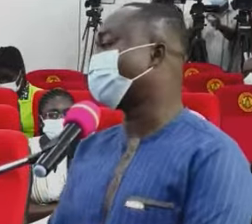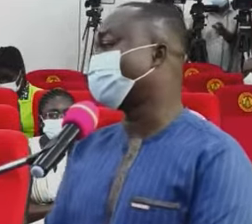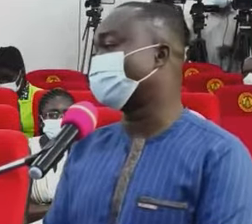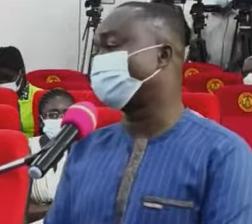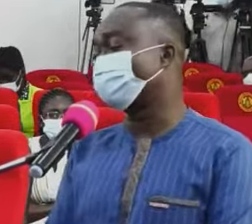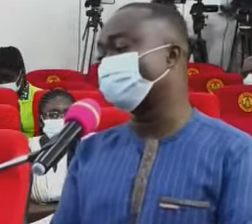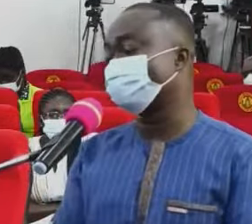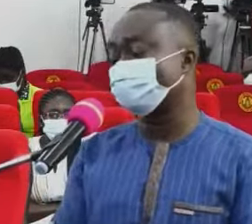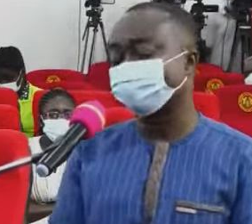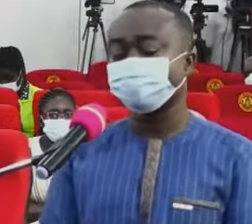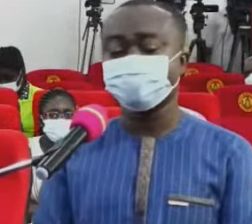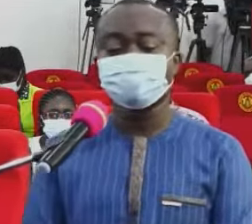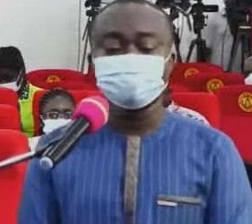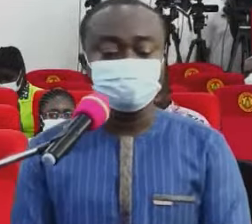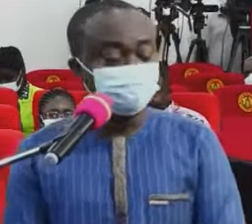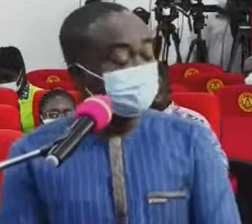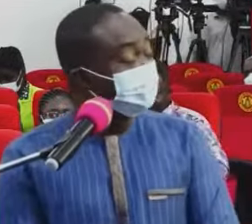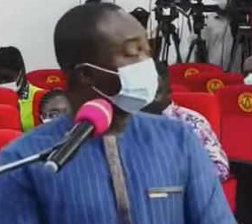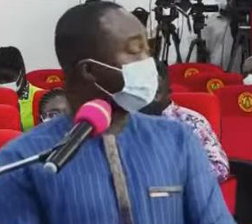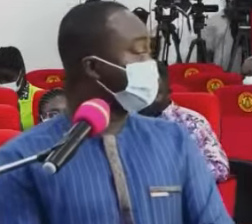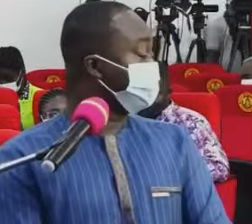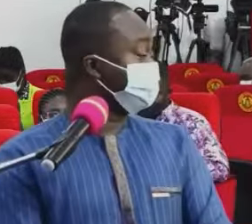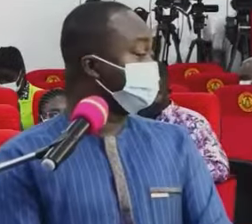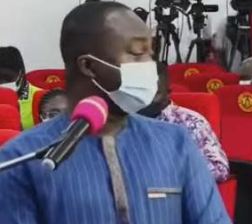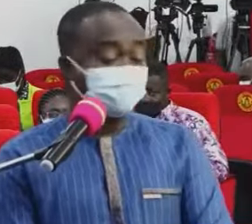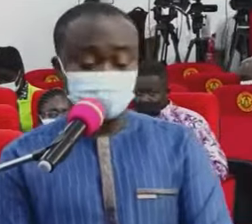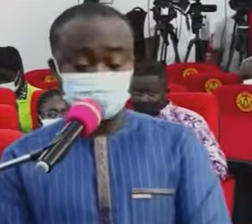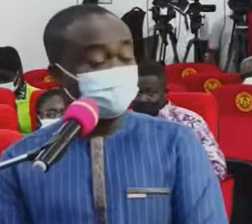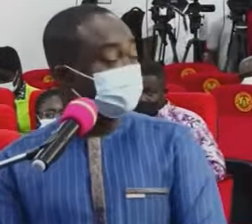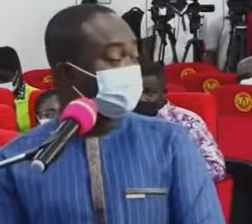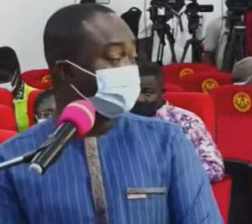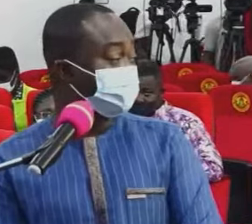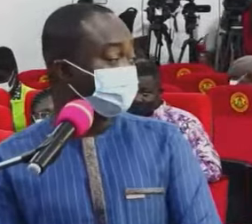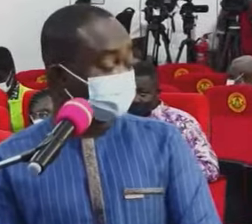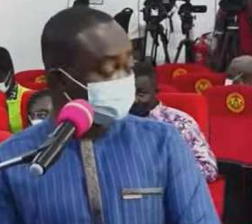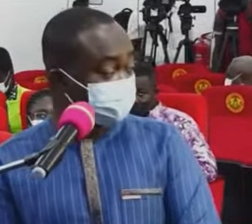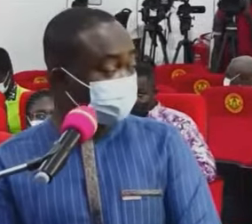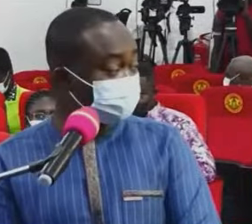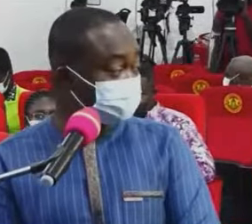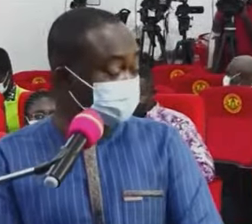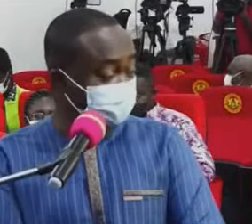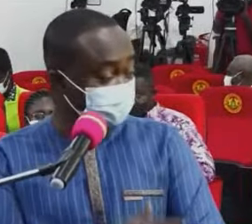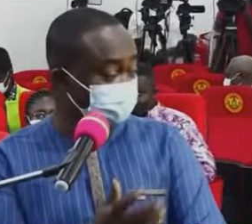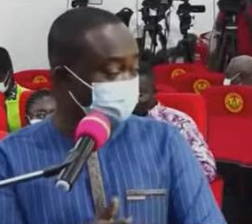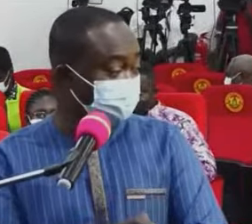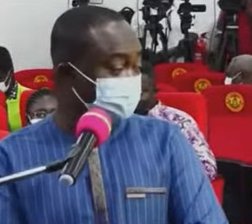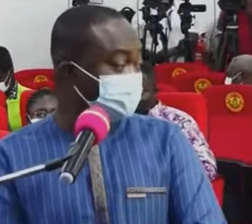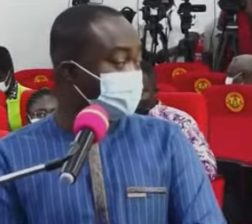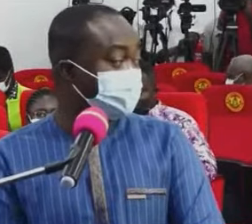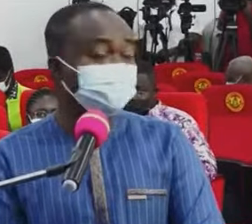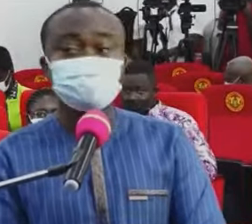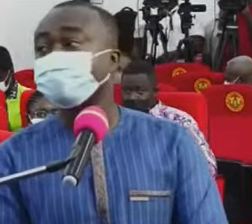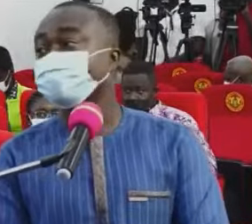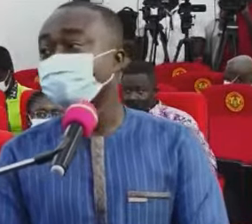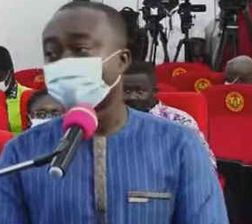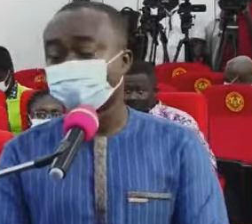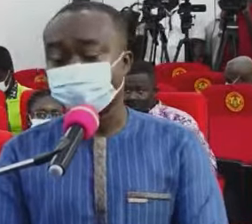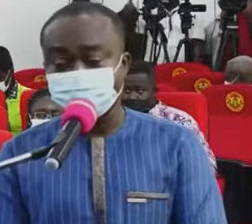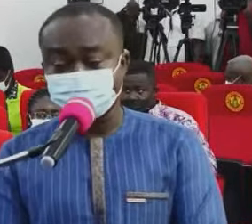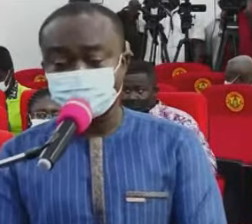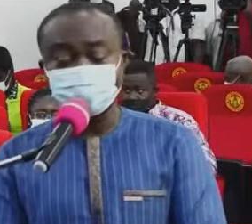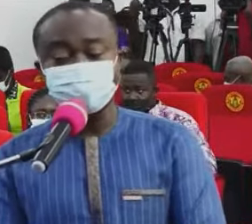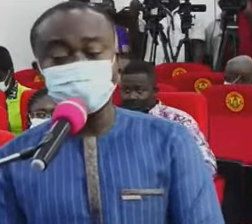deployed aboard a fishing vessel by the Fisheries Commission as